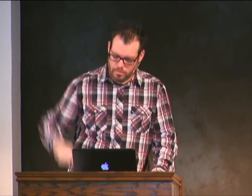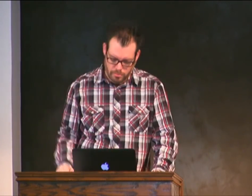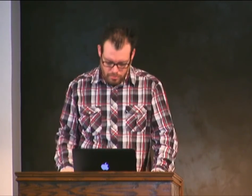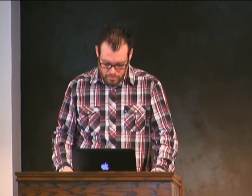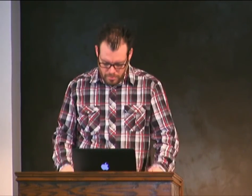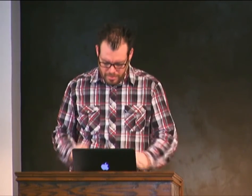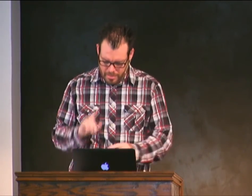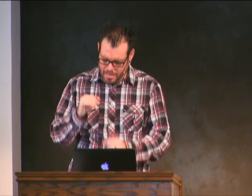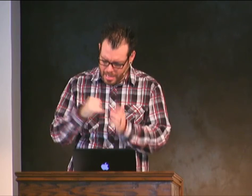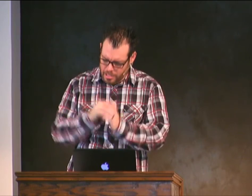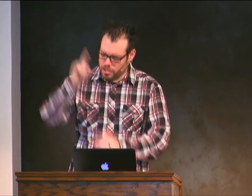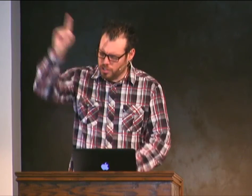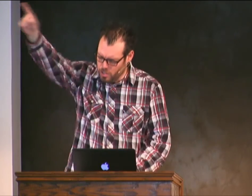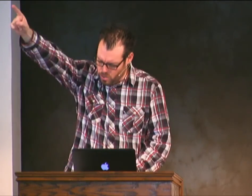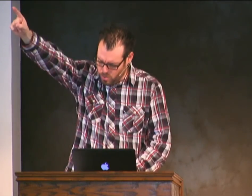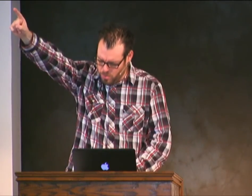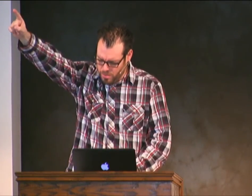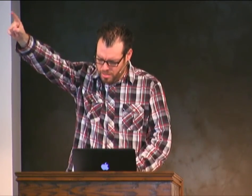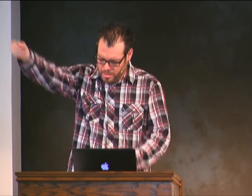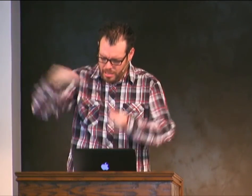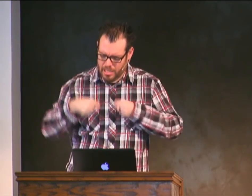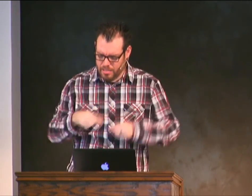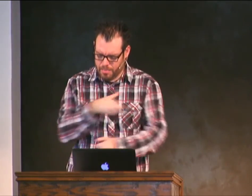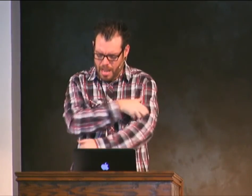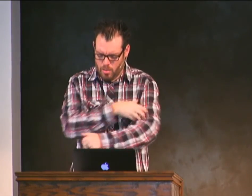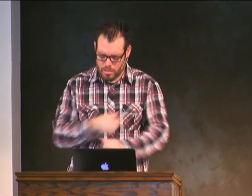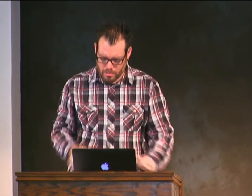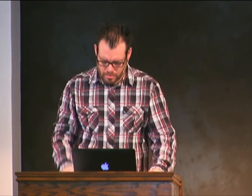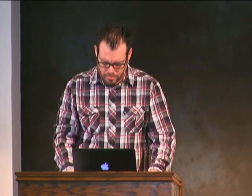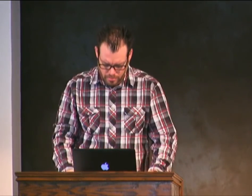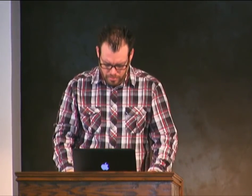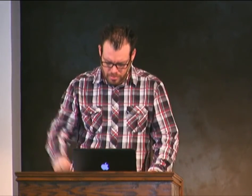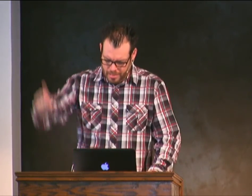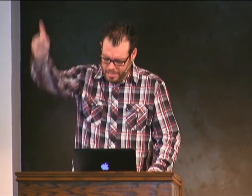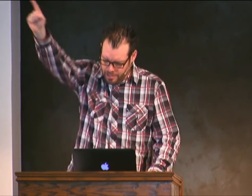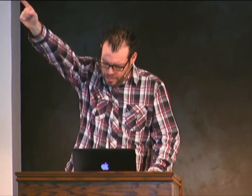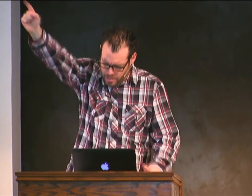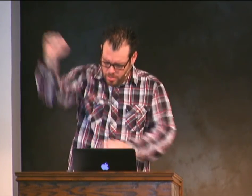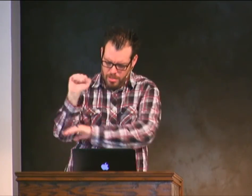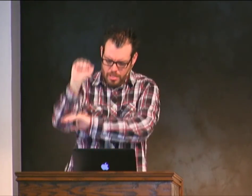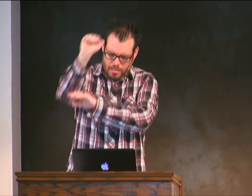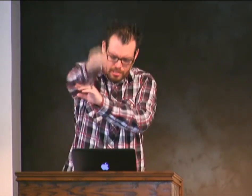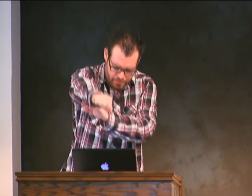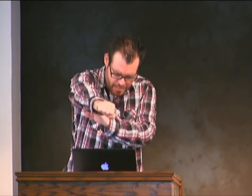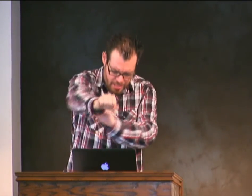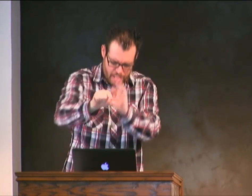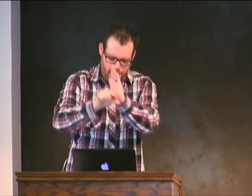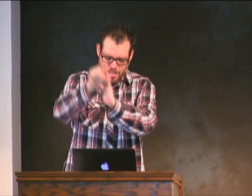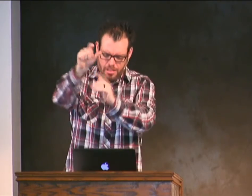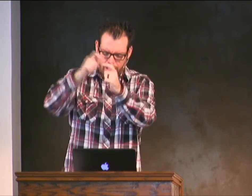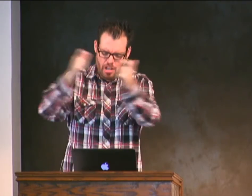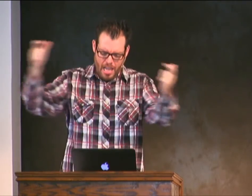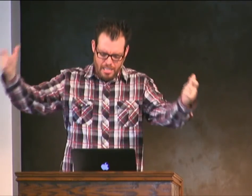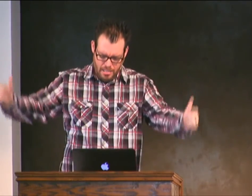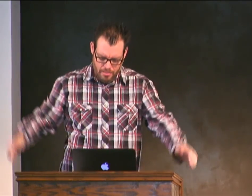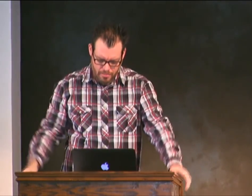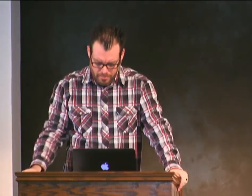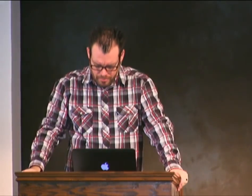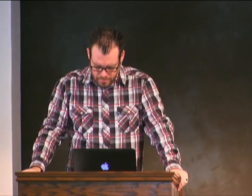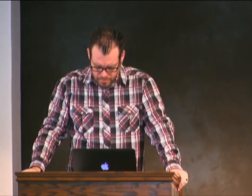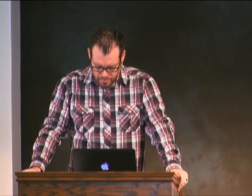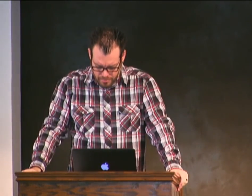you. It is you that gives us power. It is you that defeats the